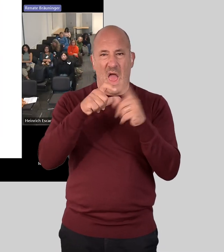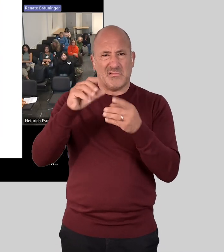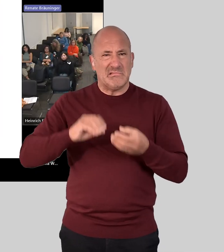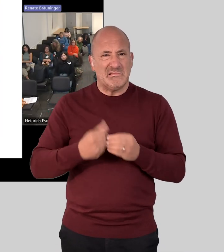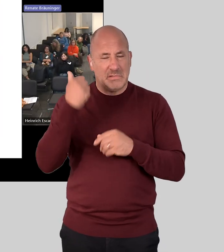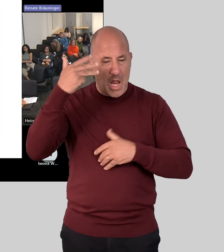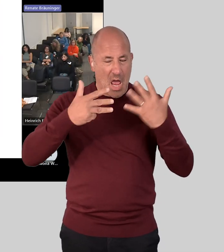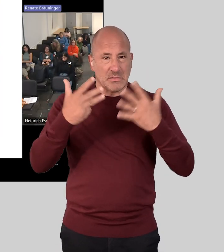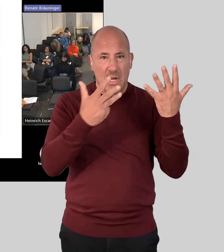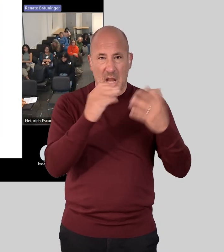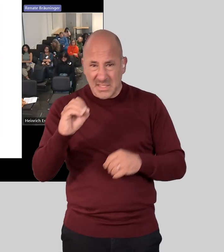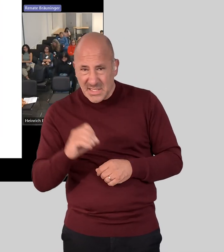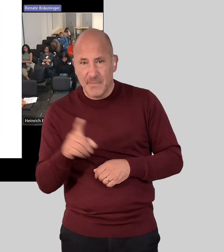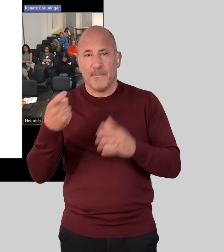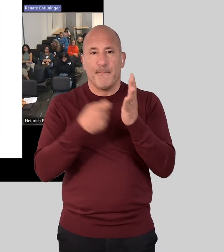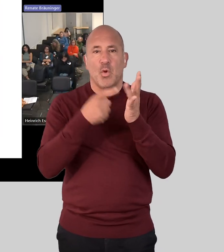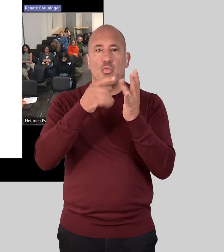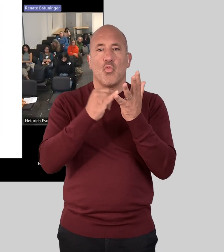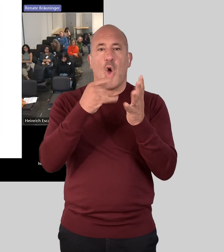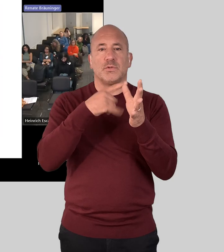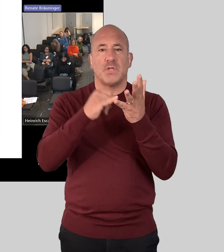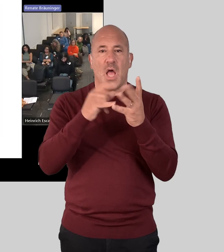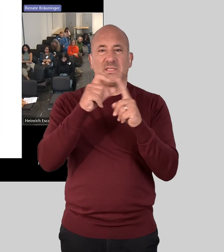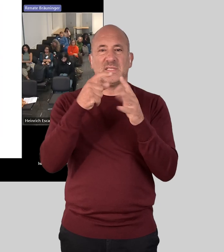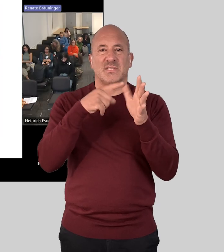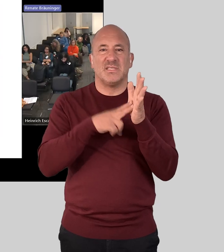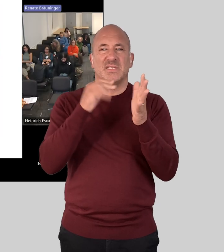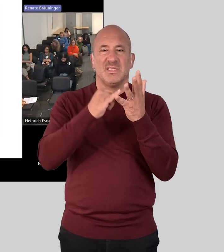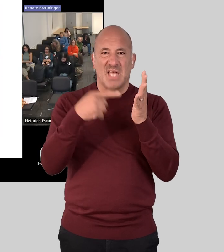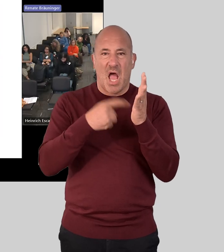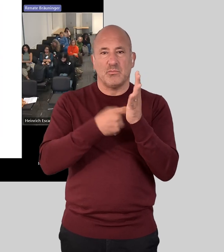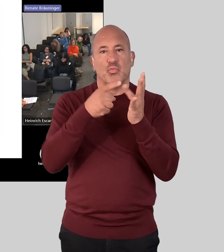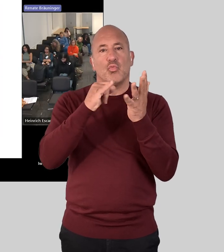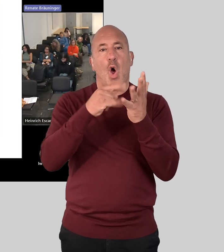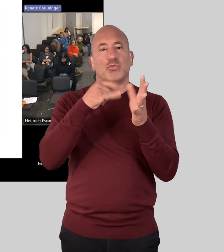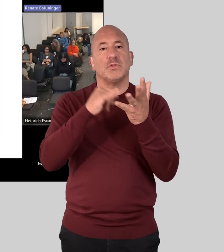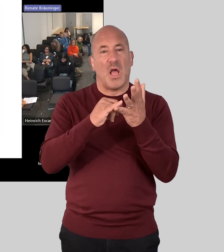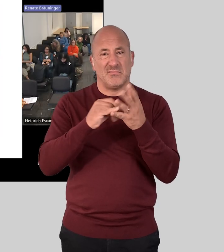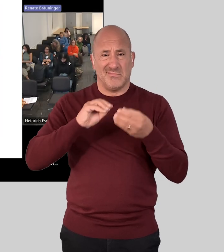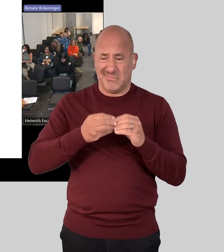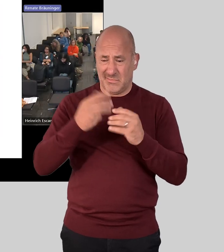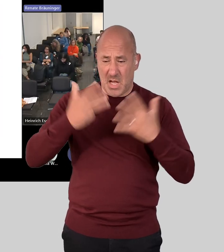of Achterland created in 1990 and Rosas Tanzt Rosas created in